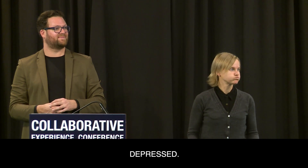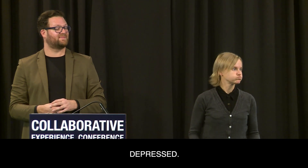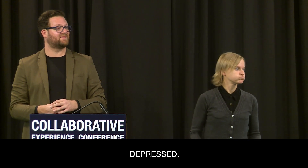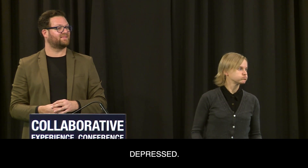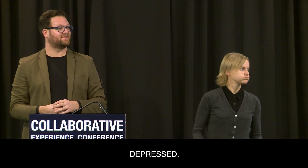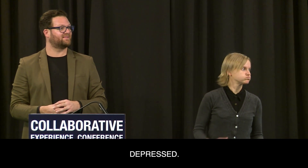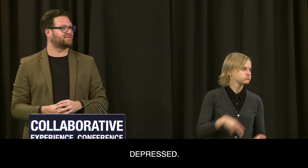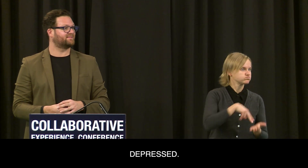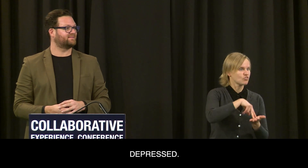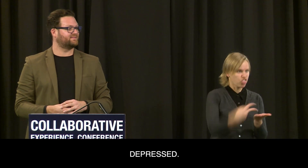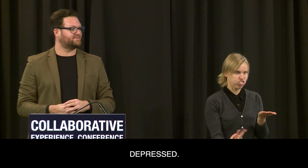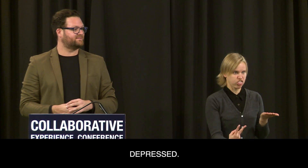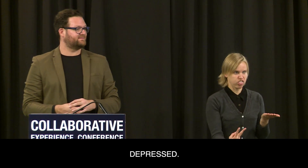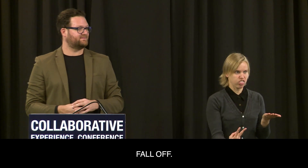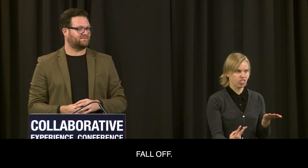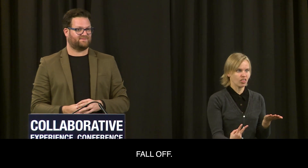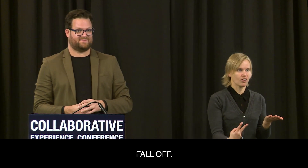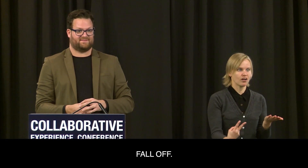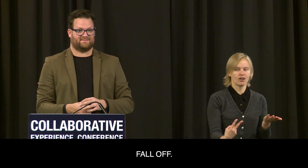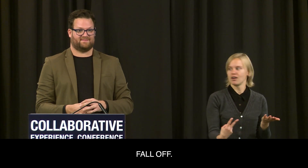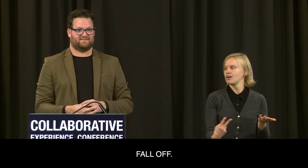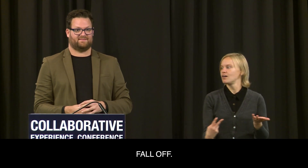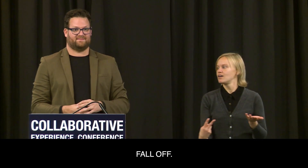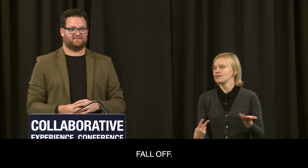Depressed. Fall off.